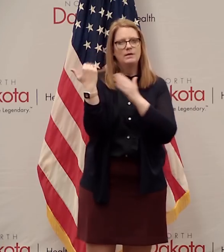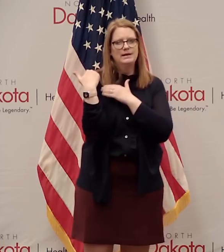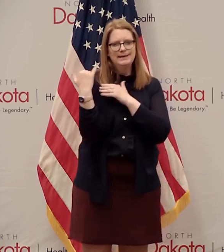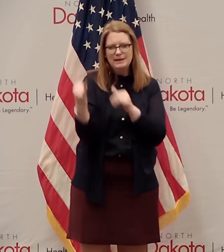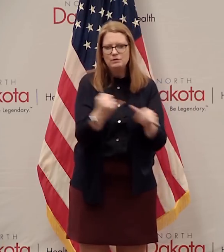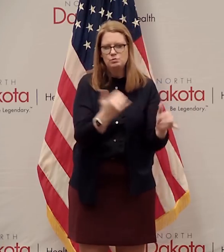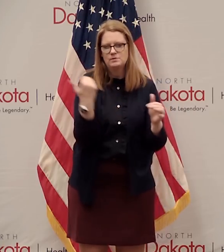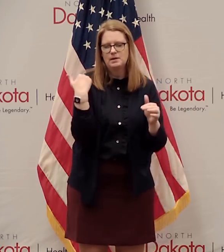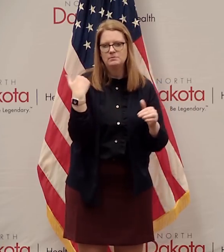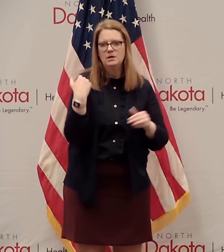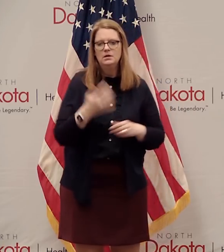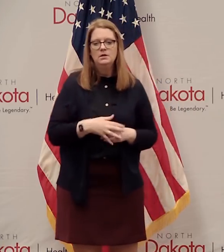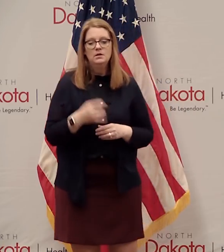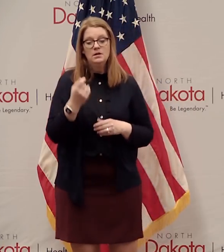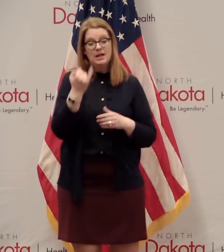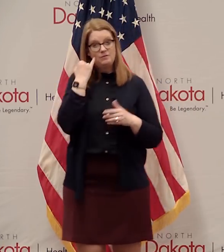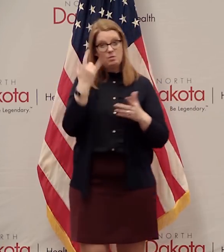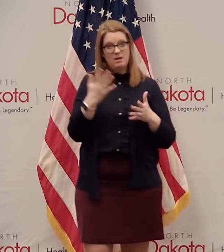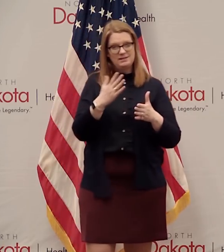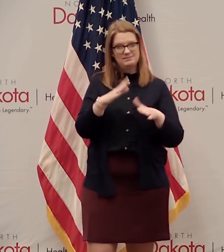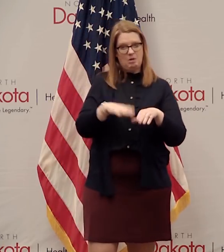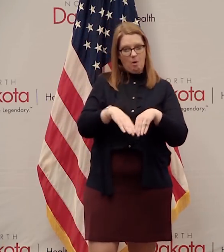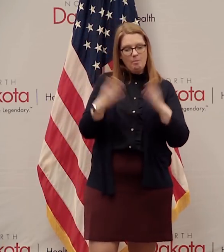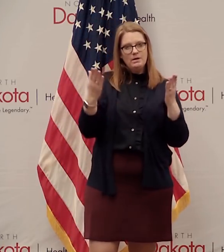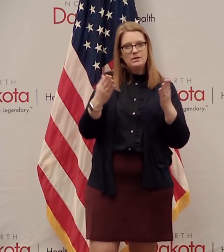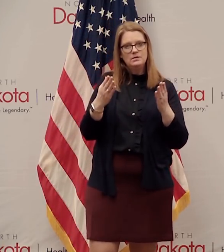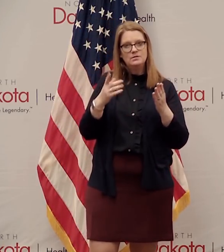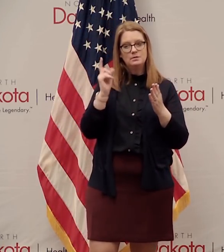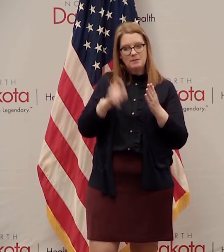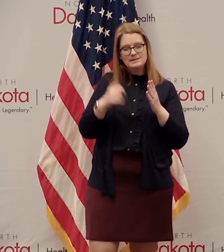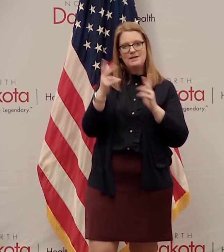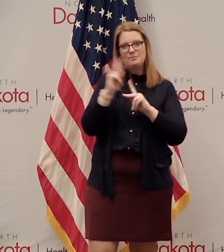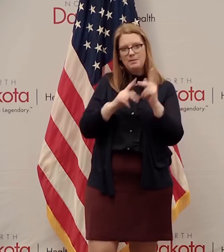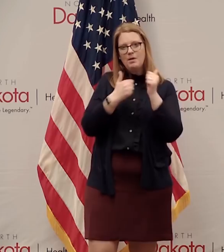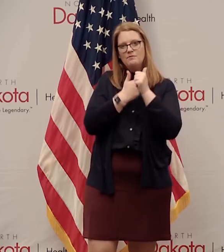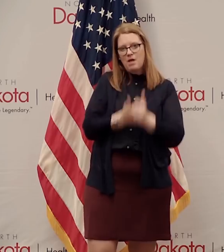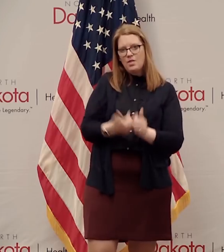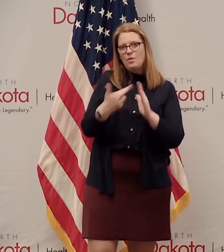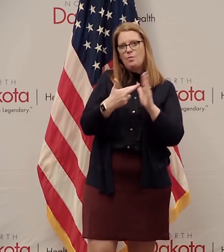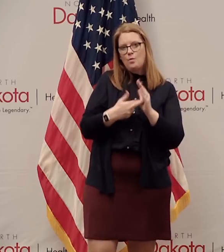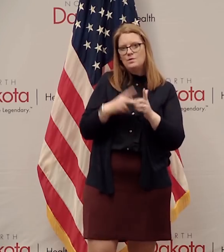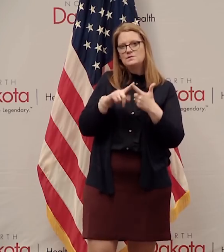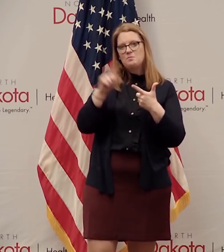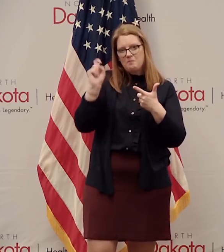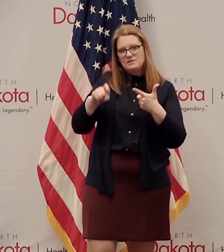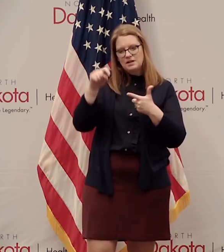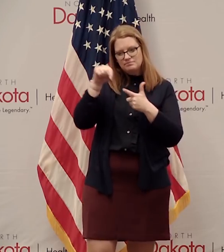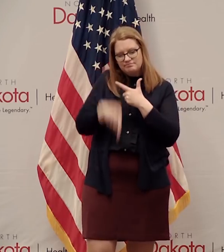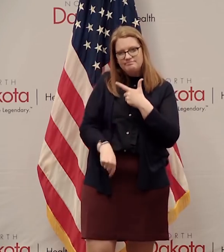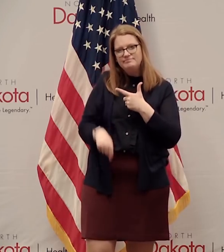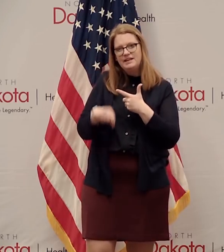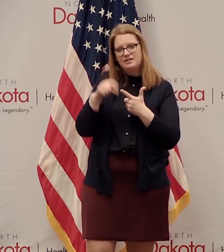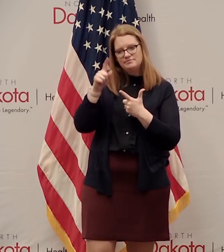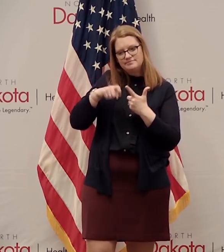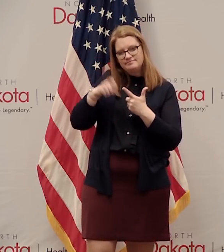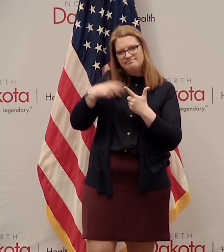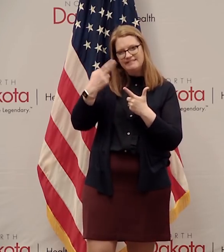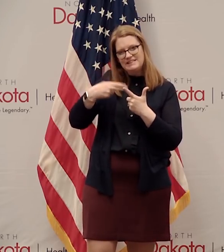got to have great contact tracing, and we have to have people to follow the rules when it comes to quarantining, because we could